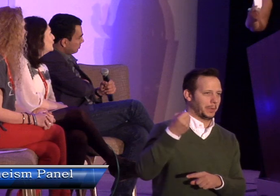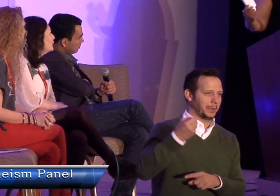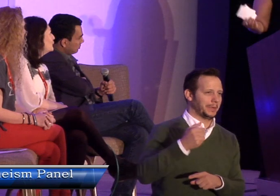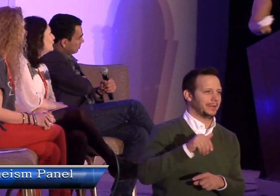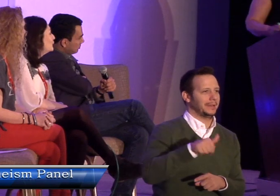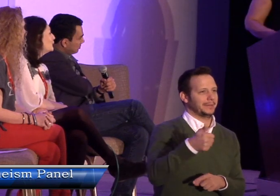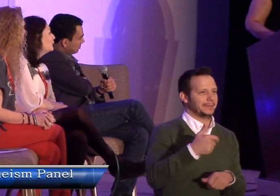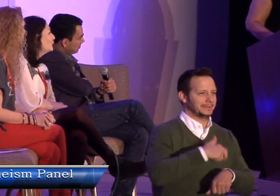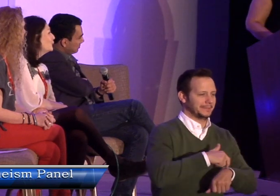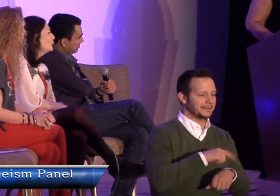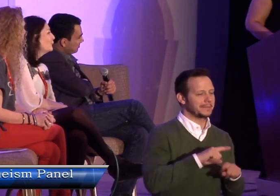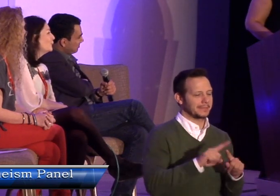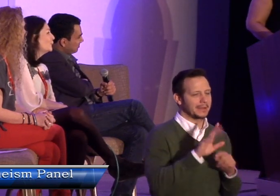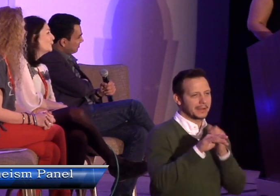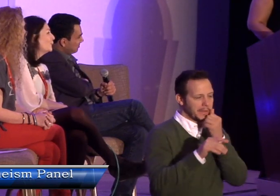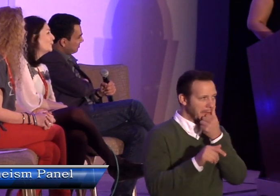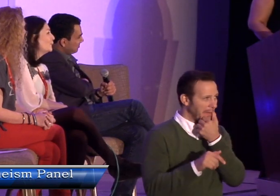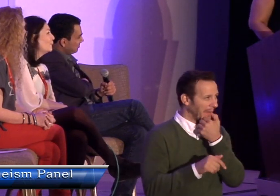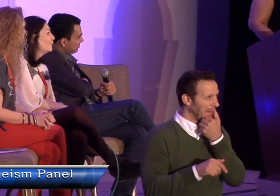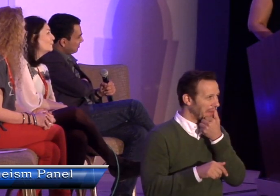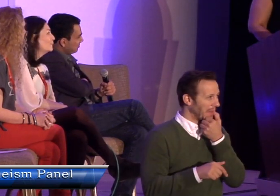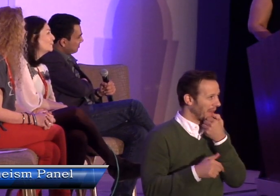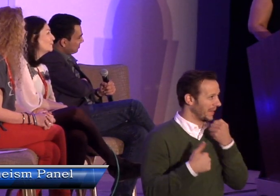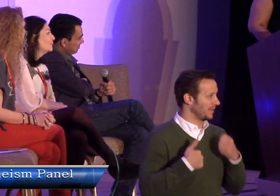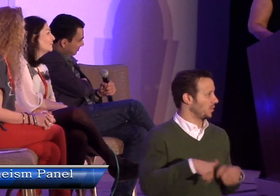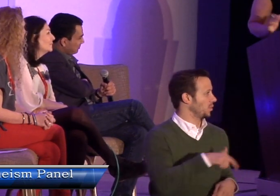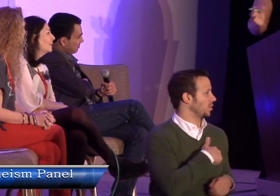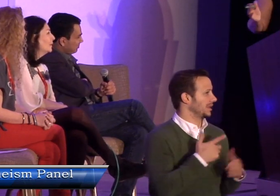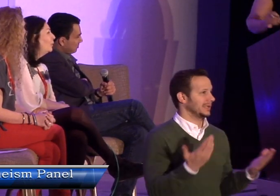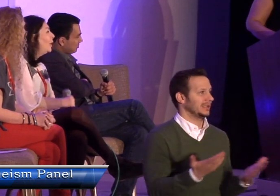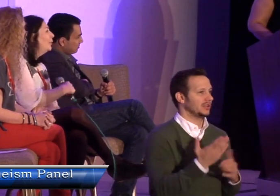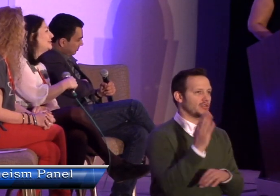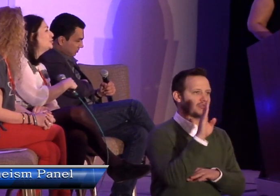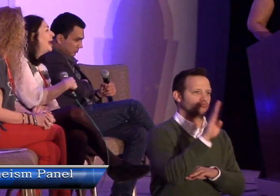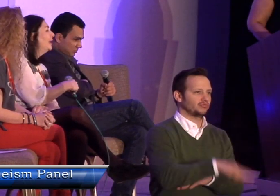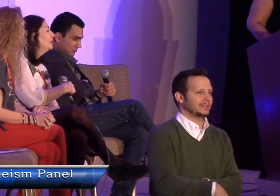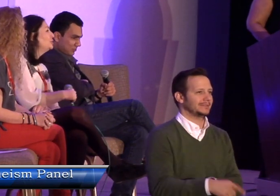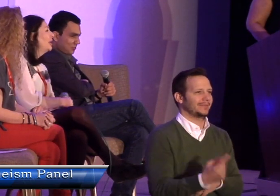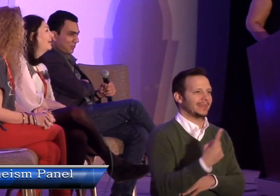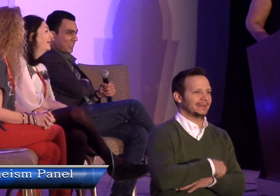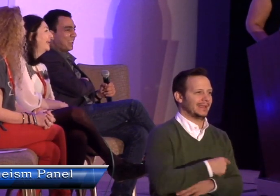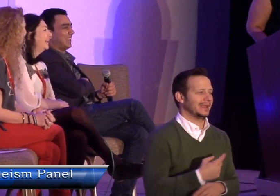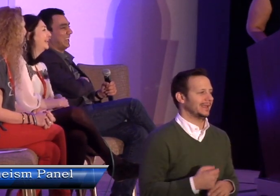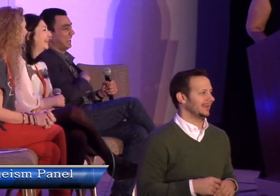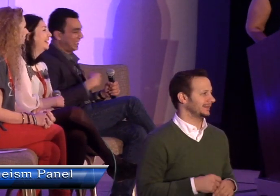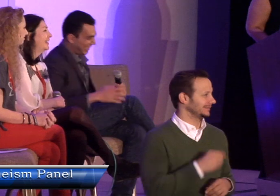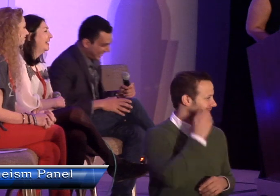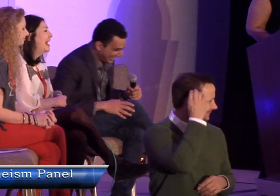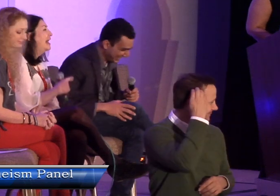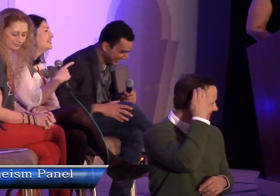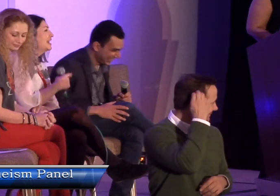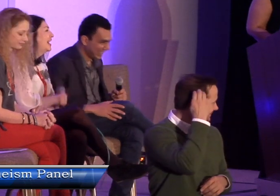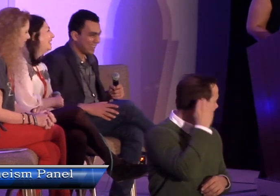we're around for the remainder of the day. I'm sure people will continue to ask questions.